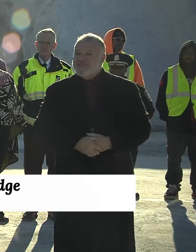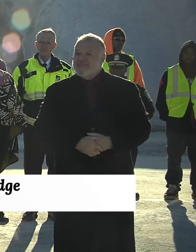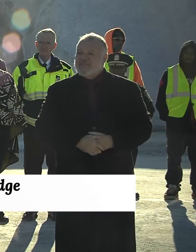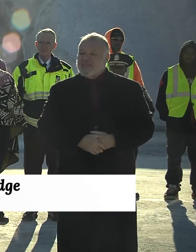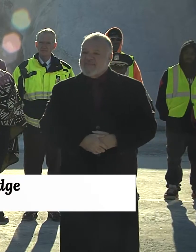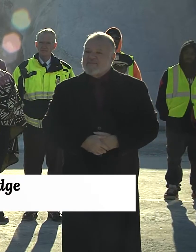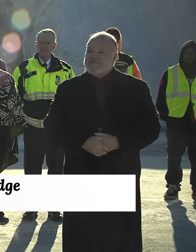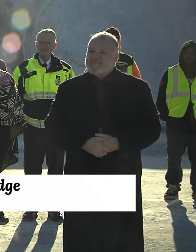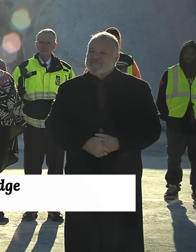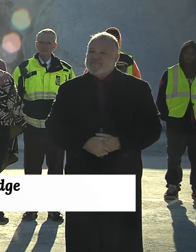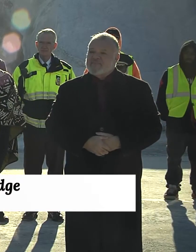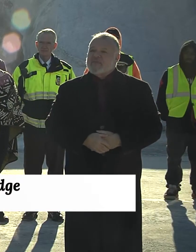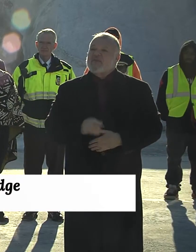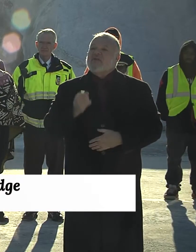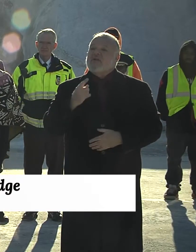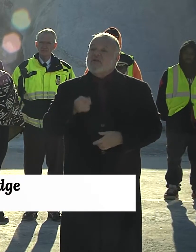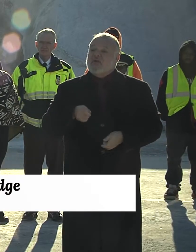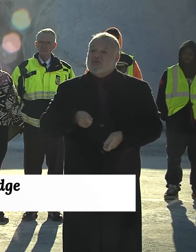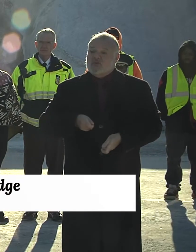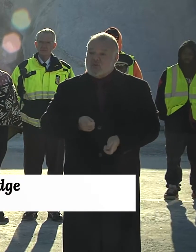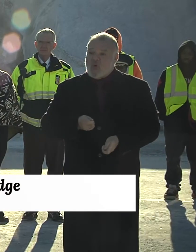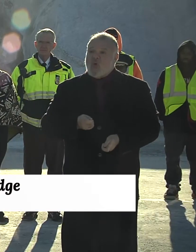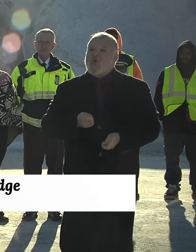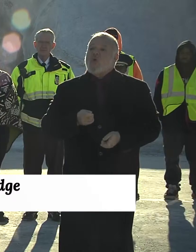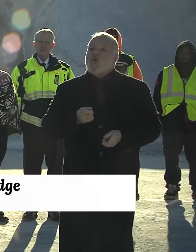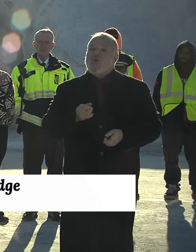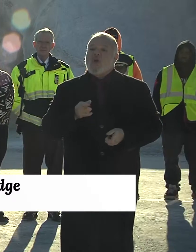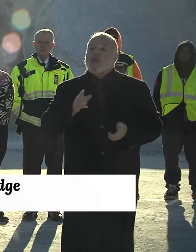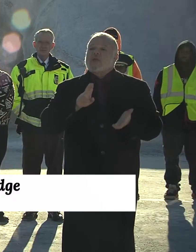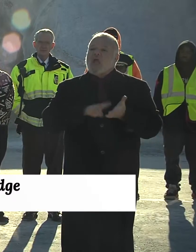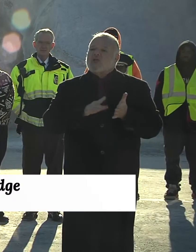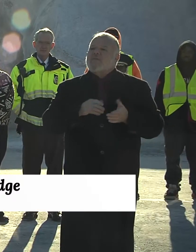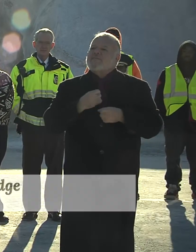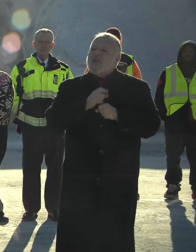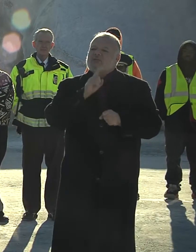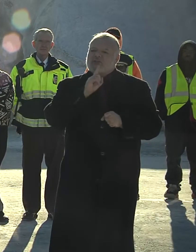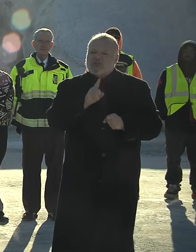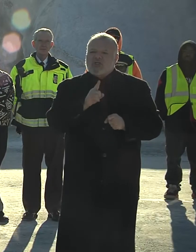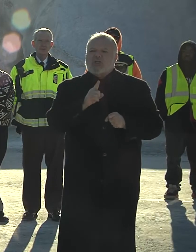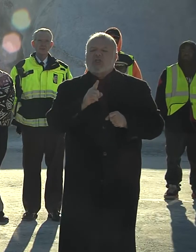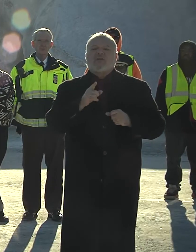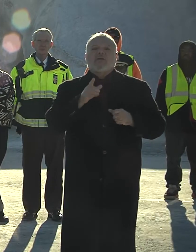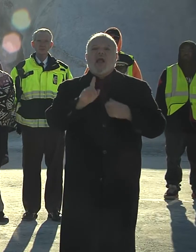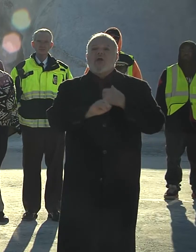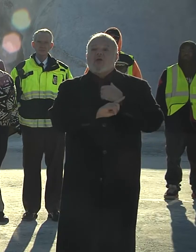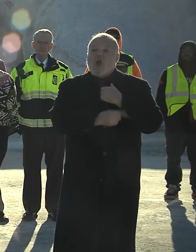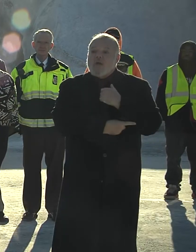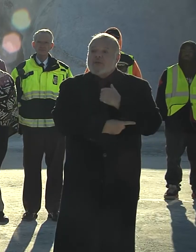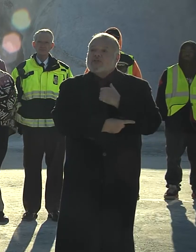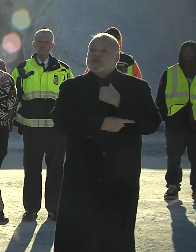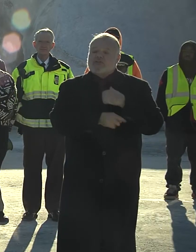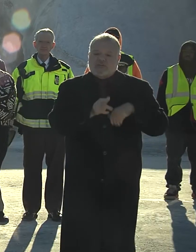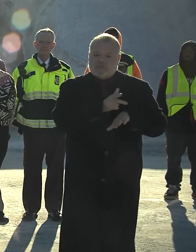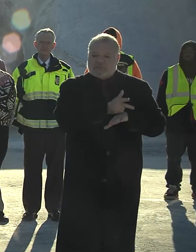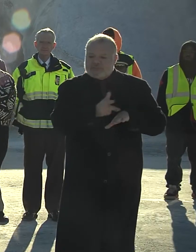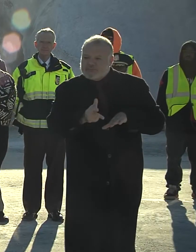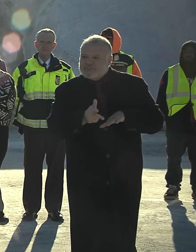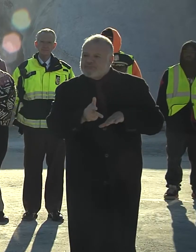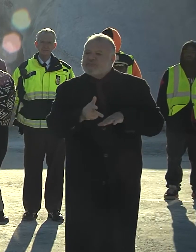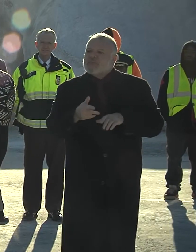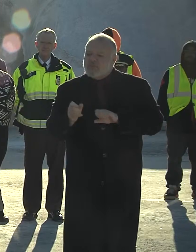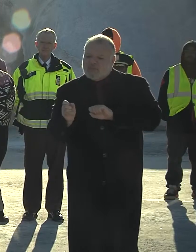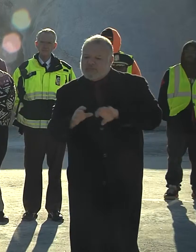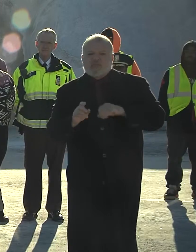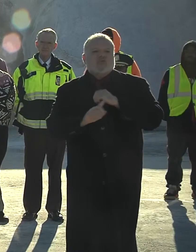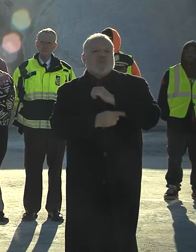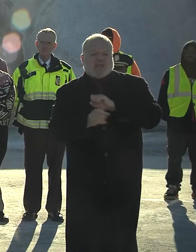our contractors can safely access your bins, barrels, and bags. Barrels and recycling carts should not be placed behind snowbanks or they